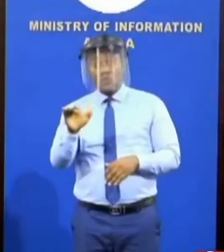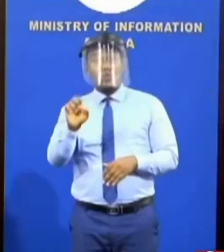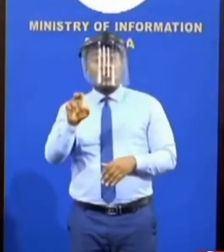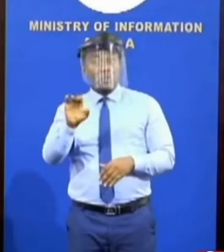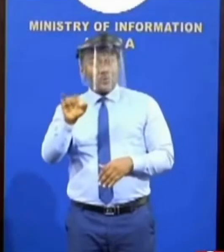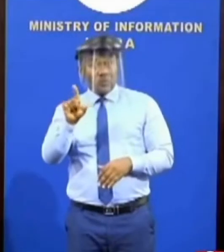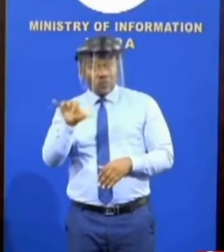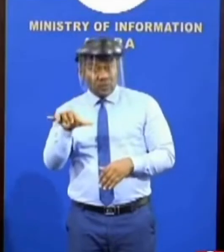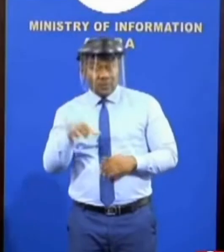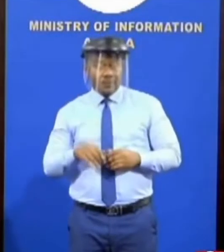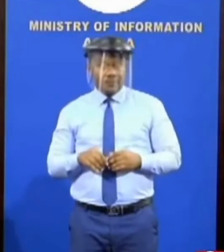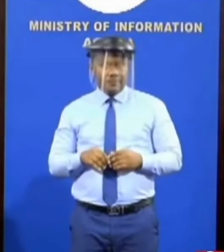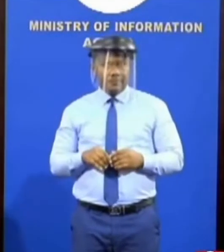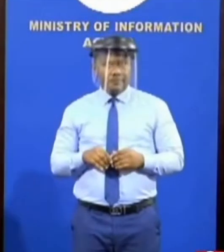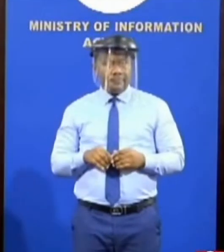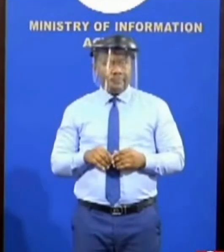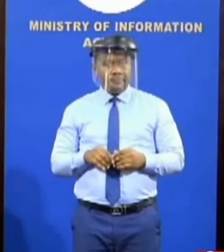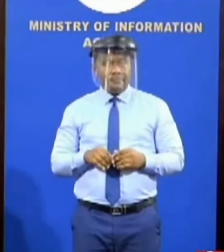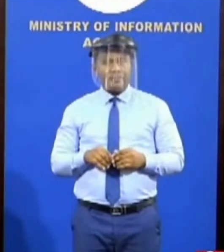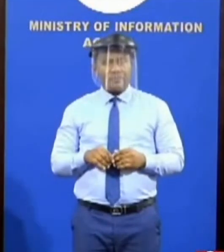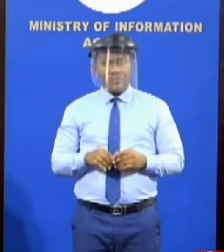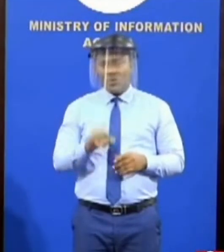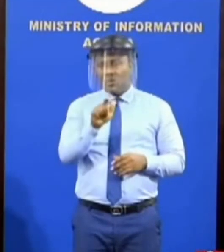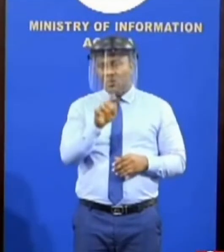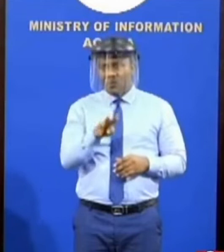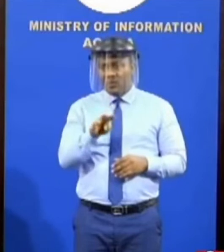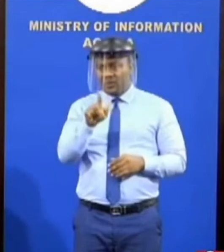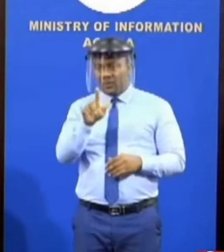with a peak on the 24th, 25th